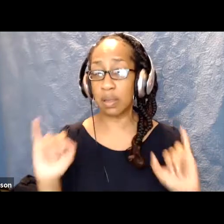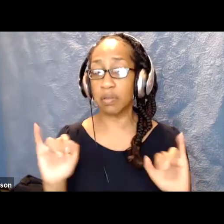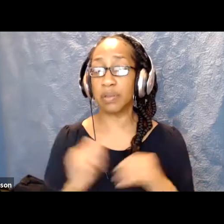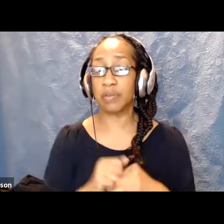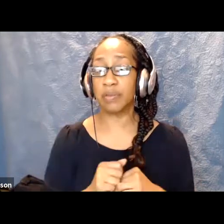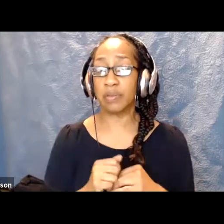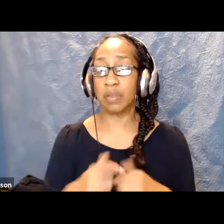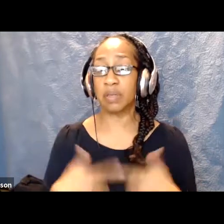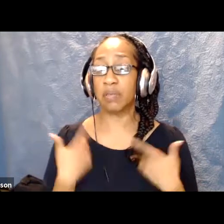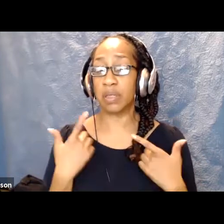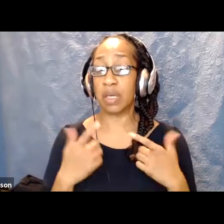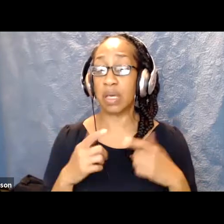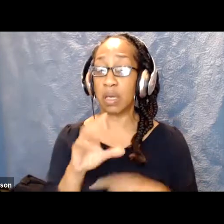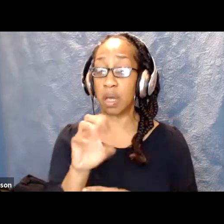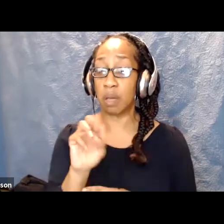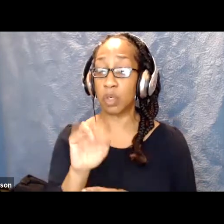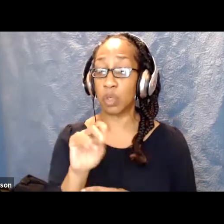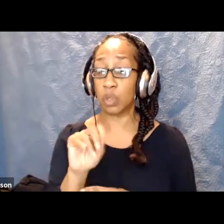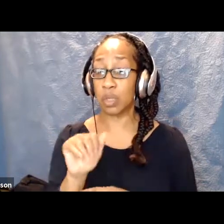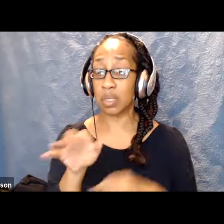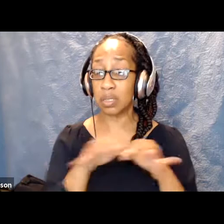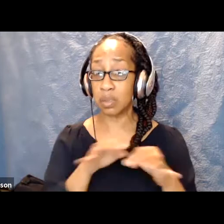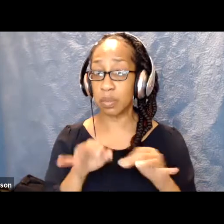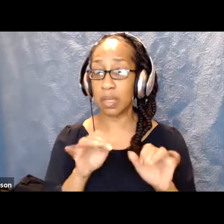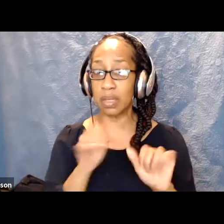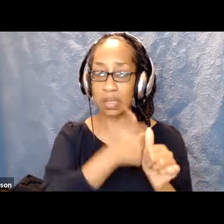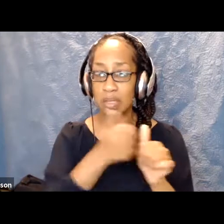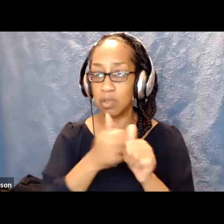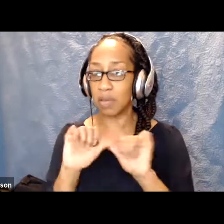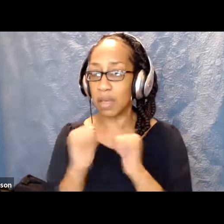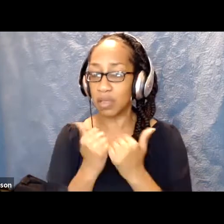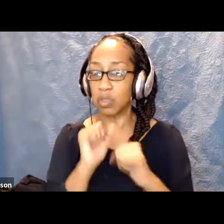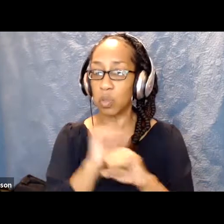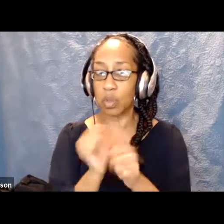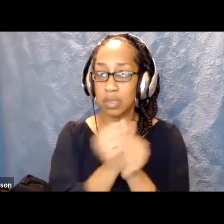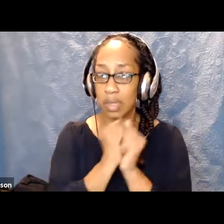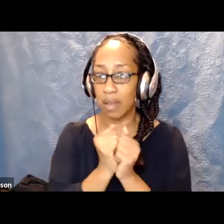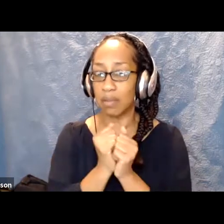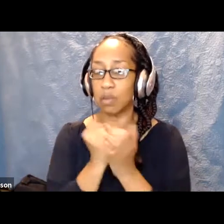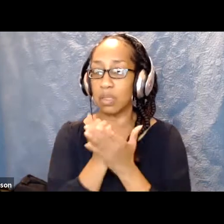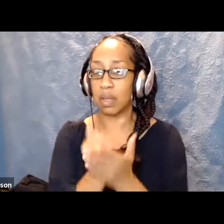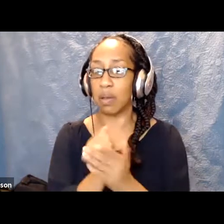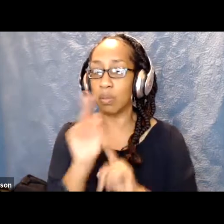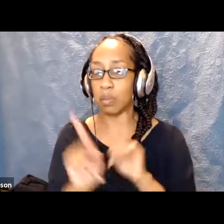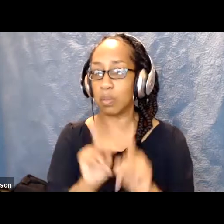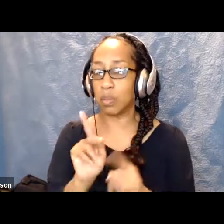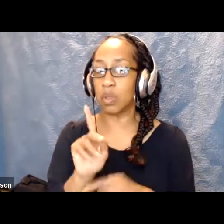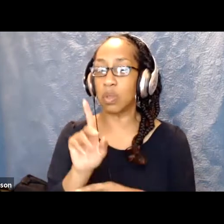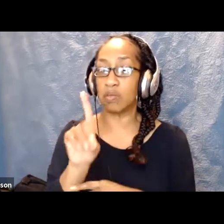that, as Karina pointed out, we can work together to help individuals with disabilities maximize their